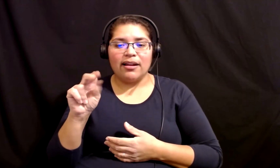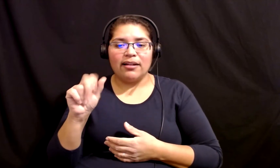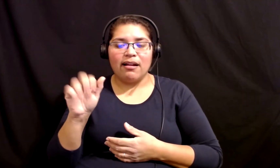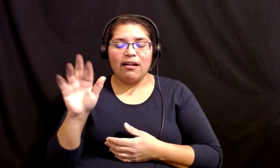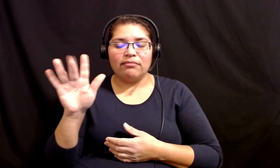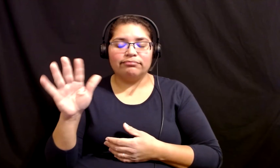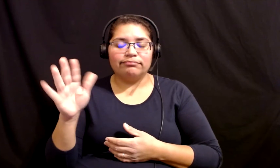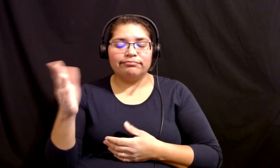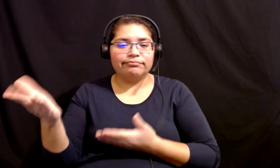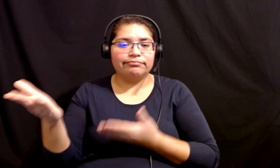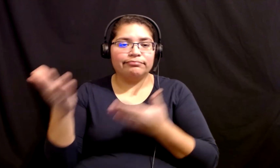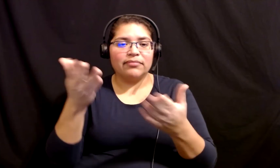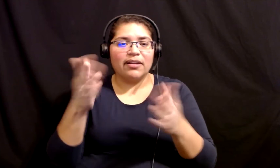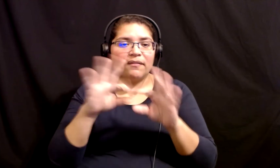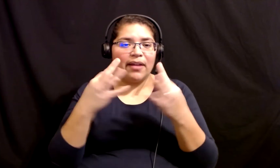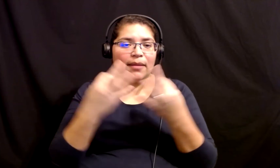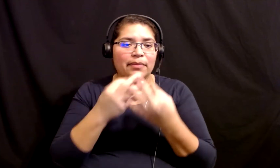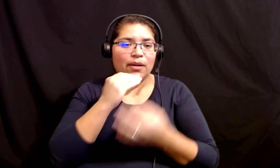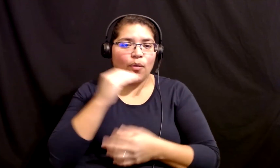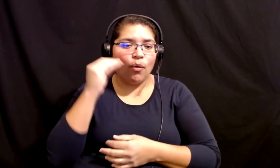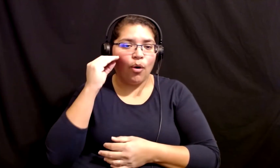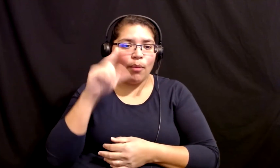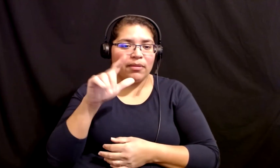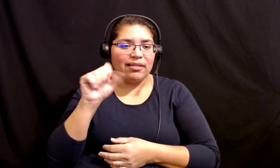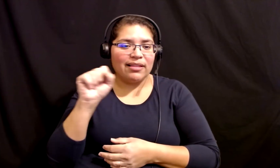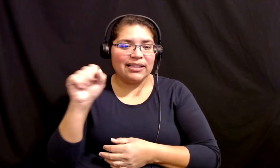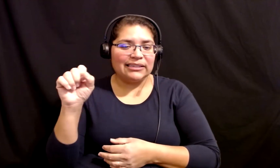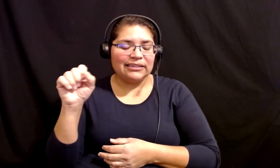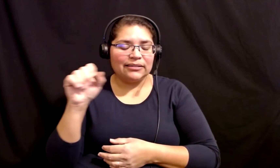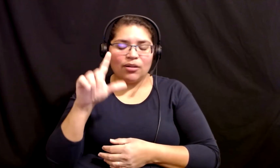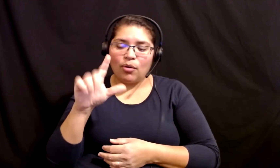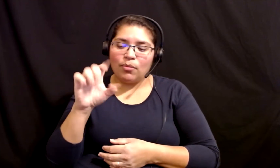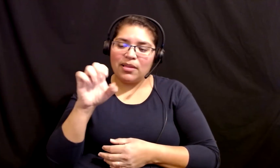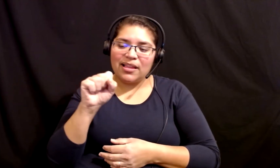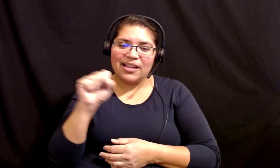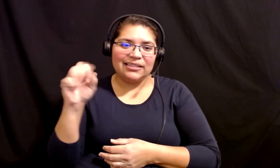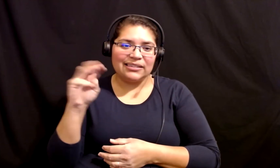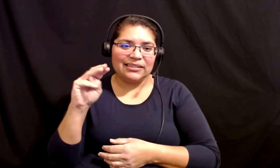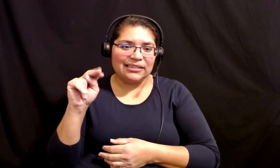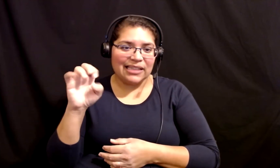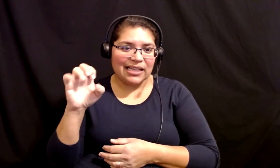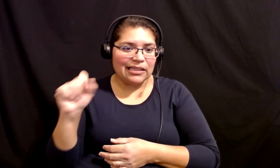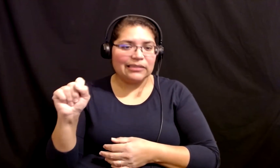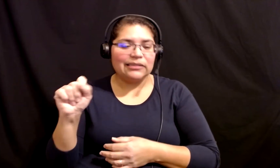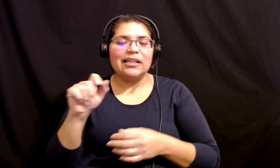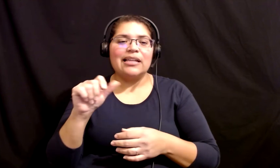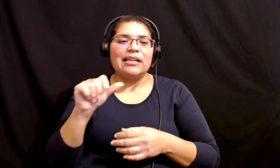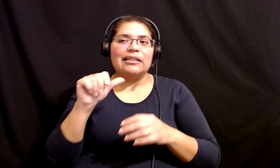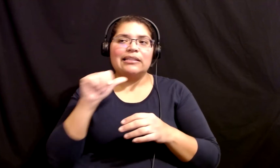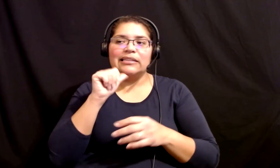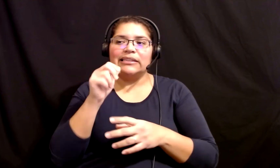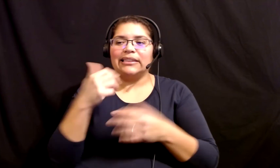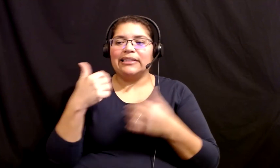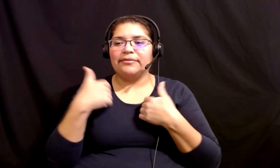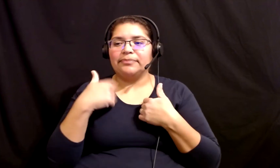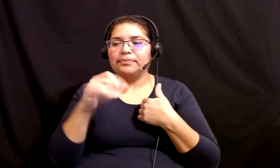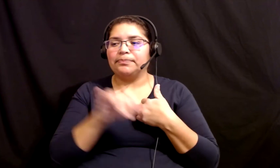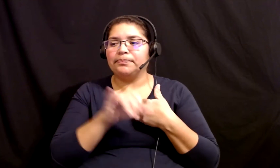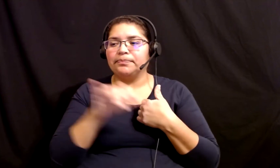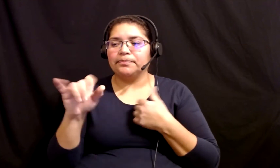bringing up, you know, family homelessness, and that, you know, that it doesn't get the same sort